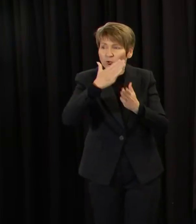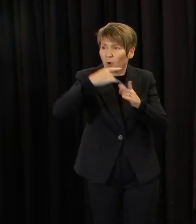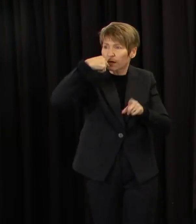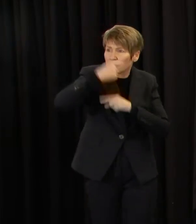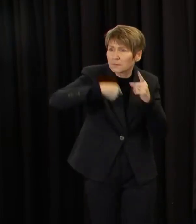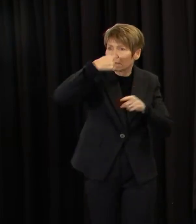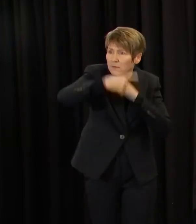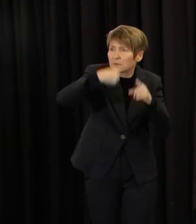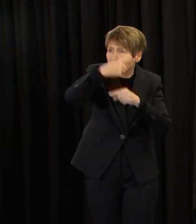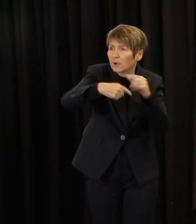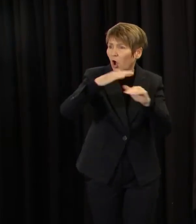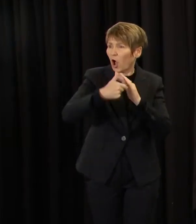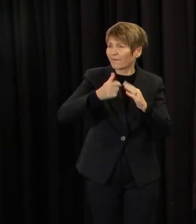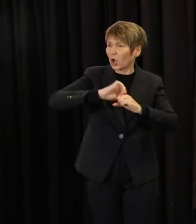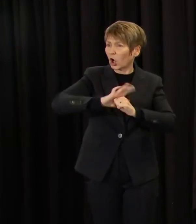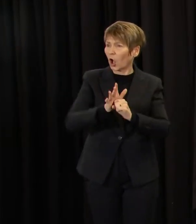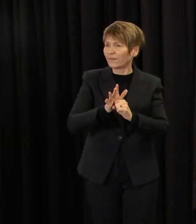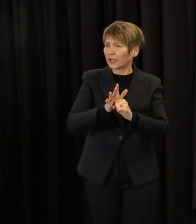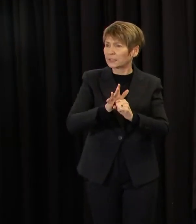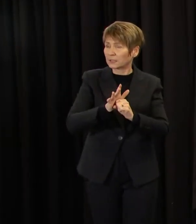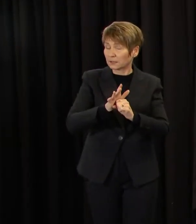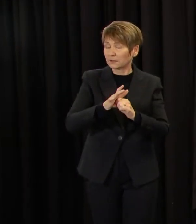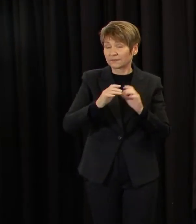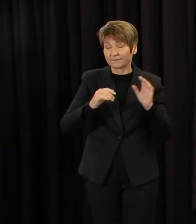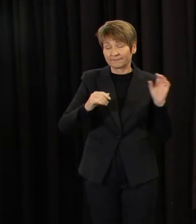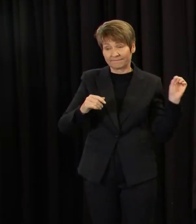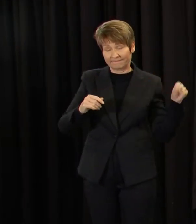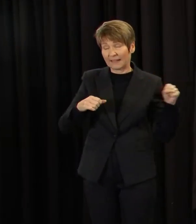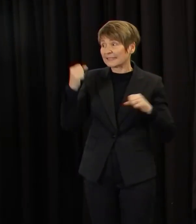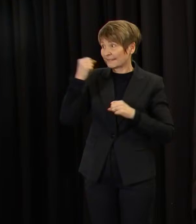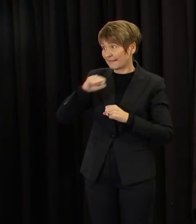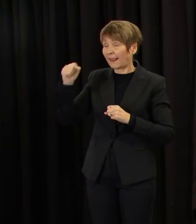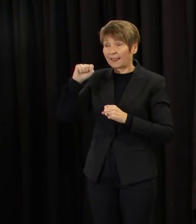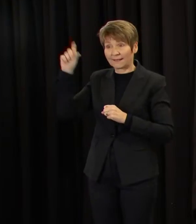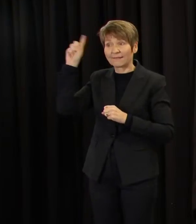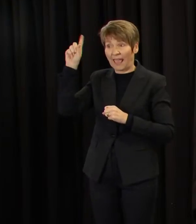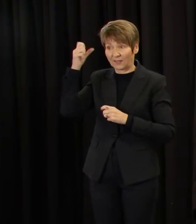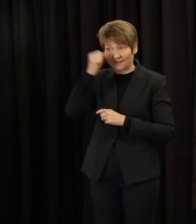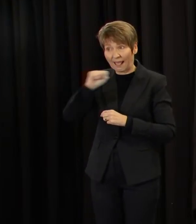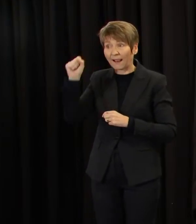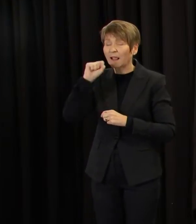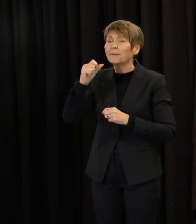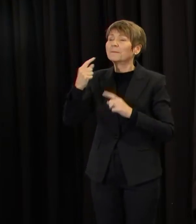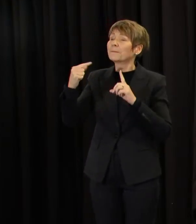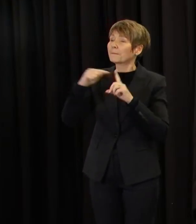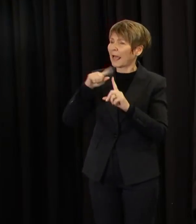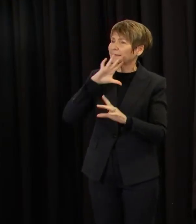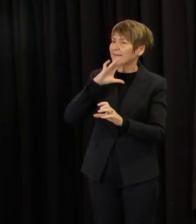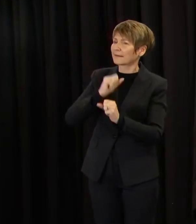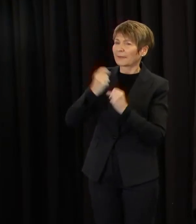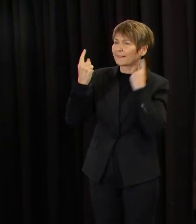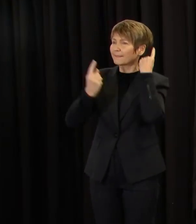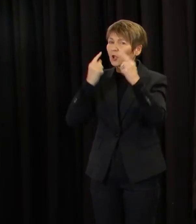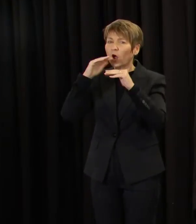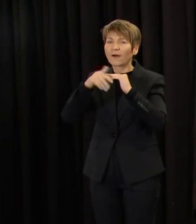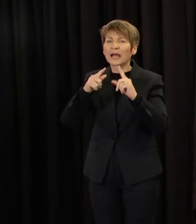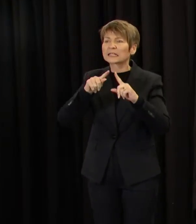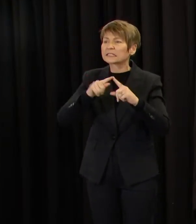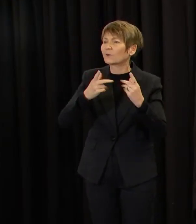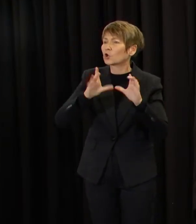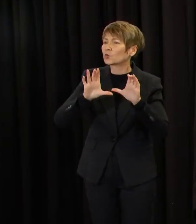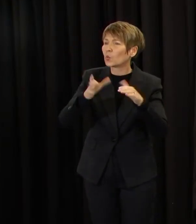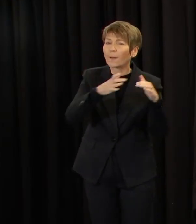pop-up testing sites with some of our mosques, with some of our church leaders. So we will continue to do that. We will put our testing